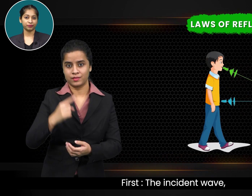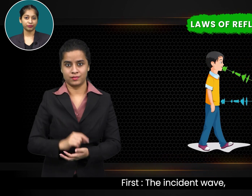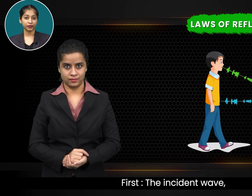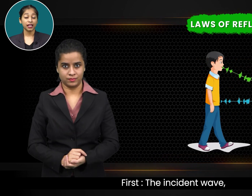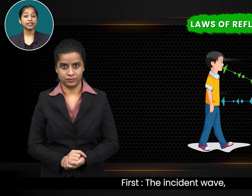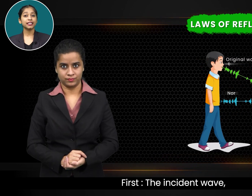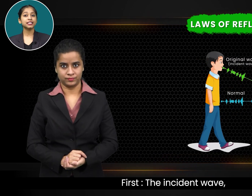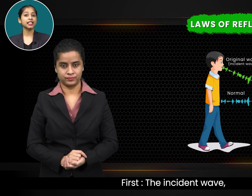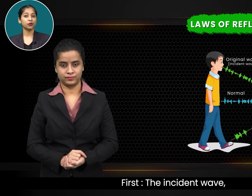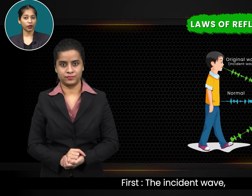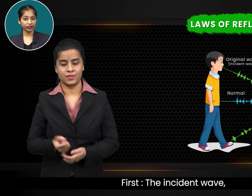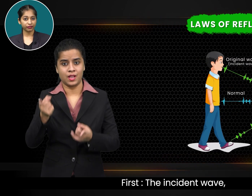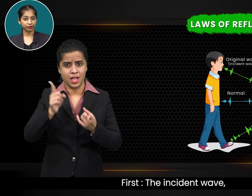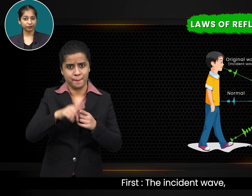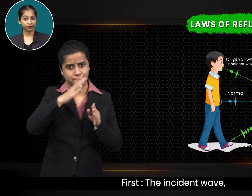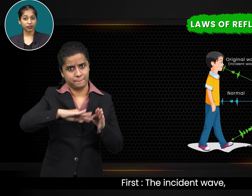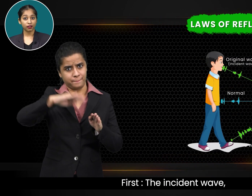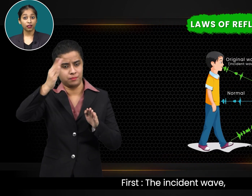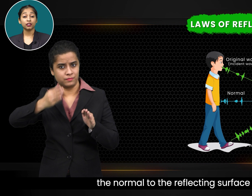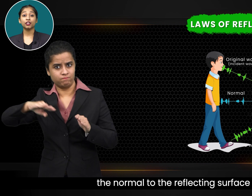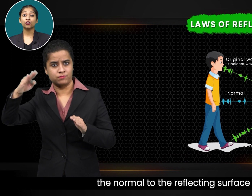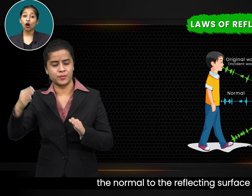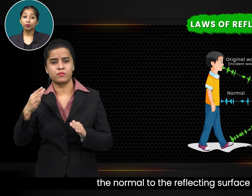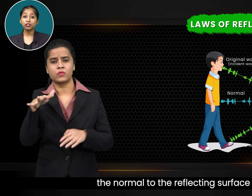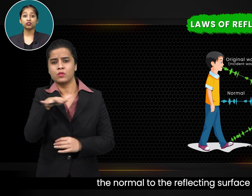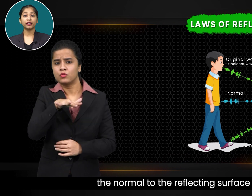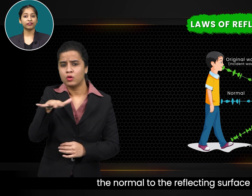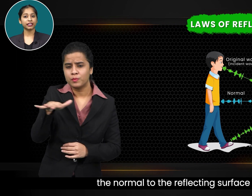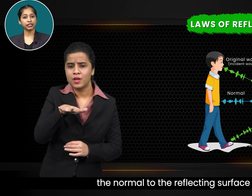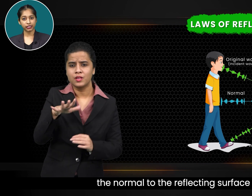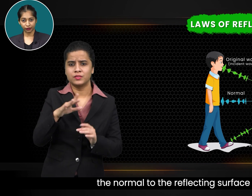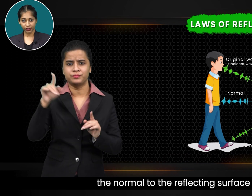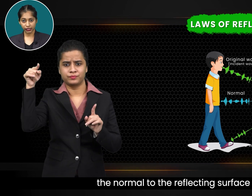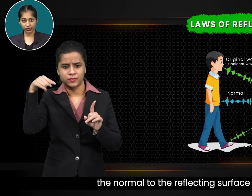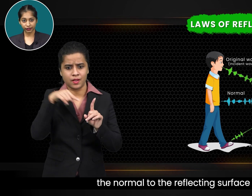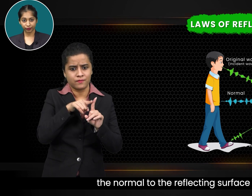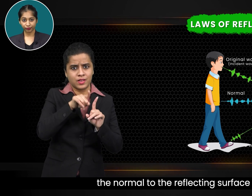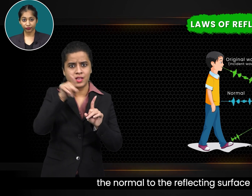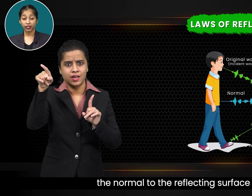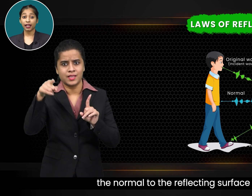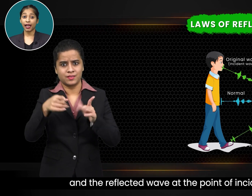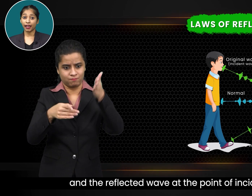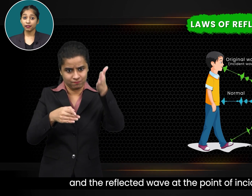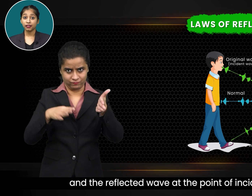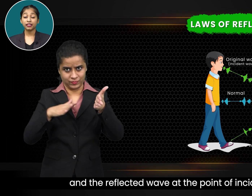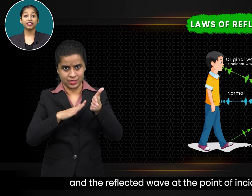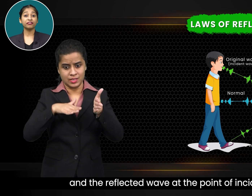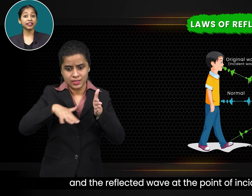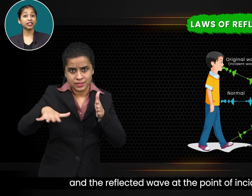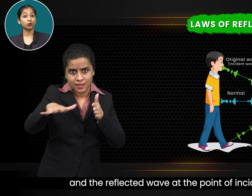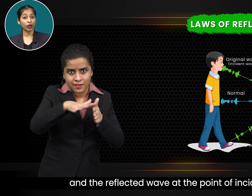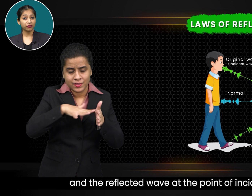First, the incident wave, the normal to the reflecting surface, and